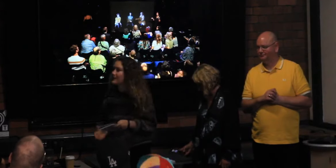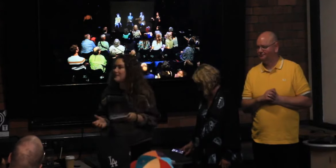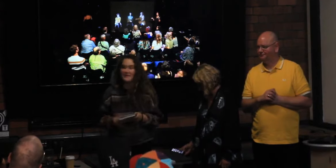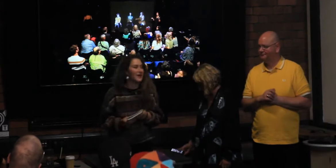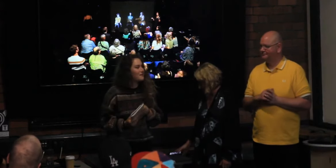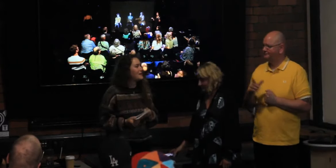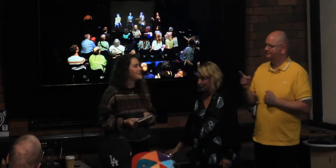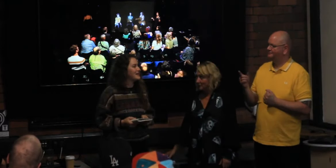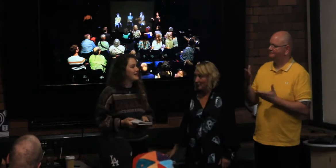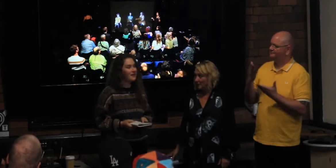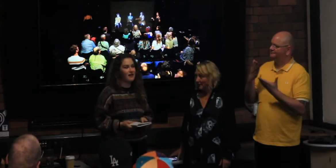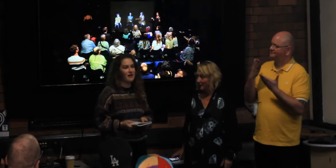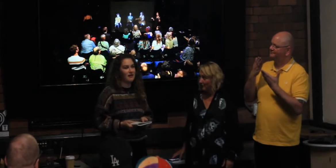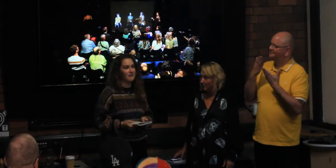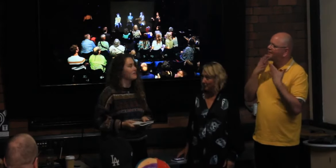Thank you for that.